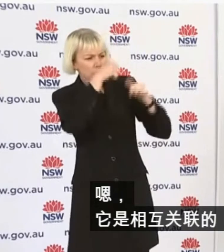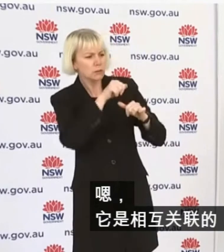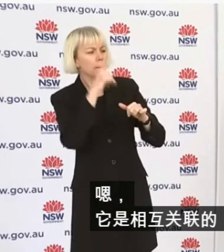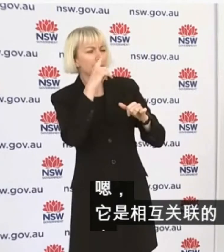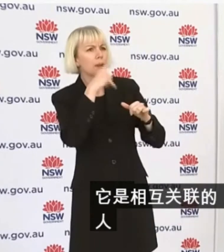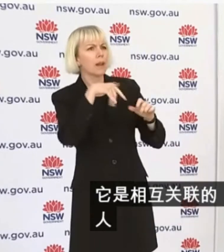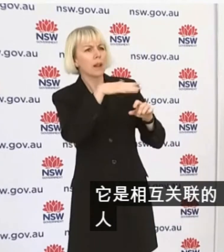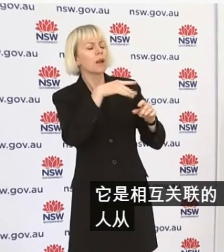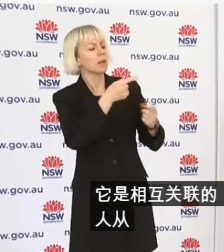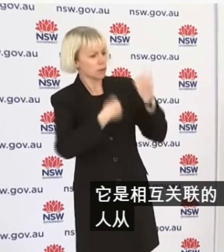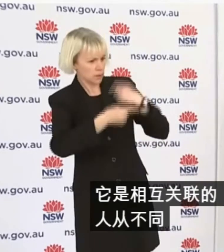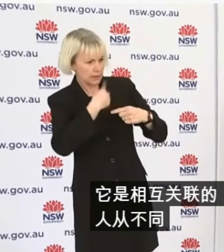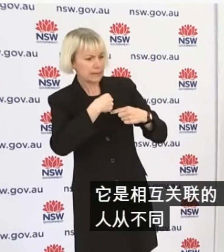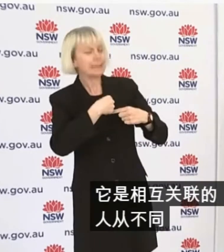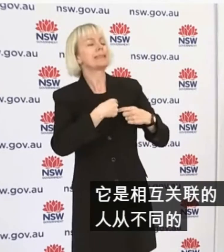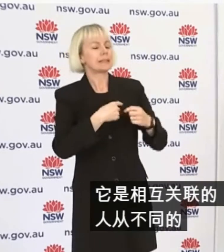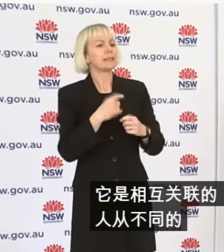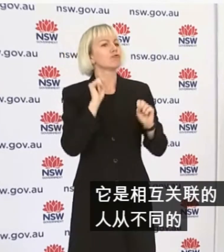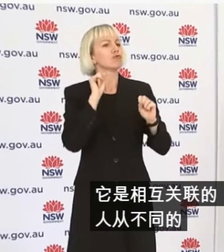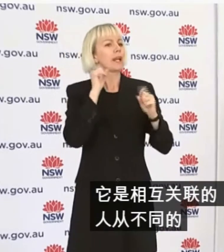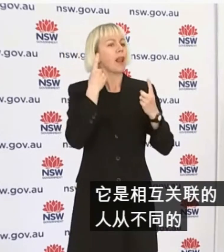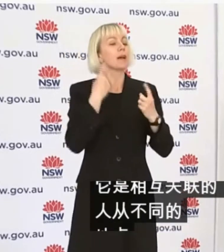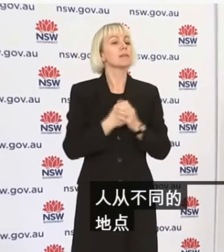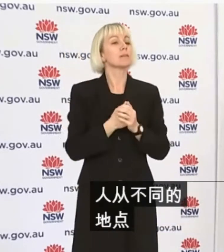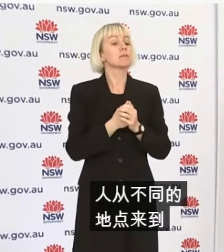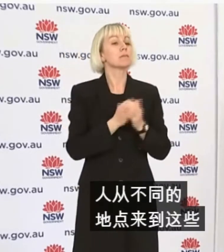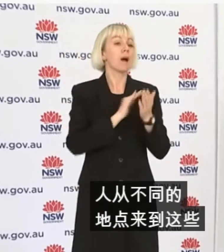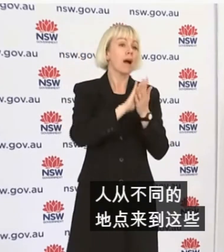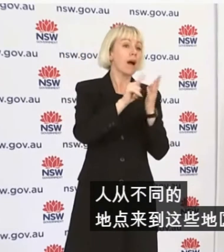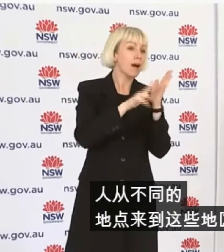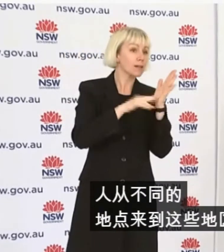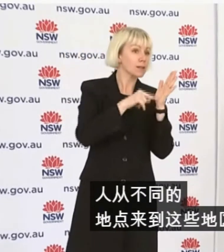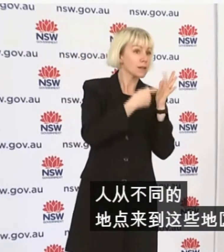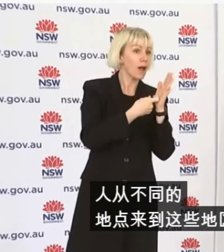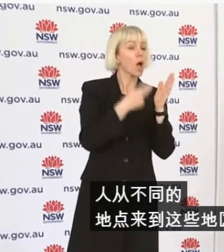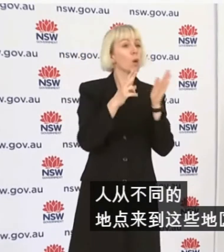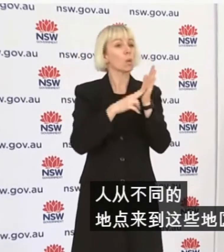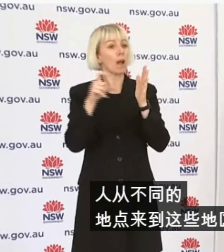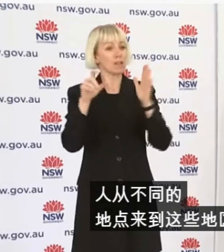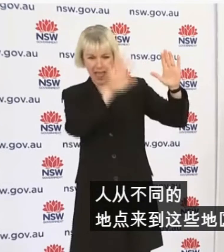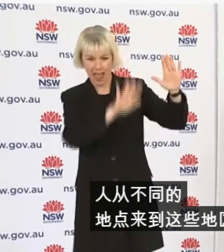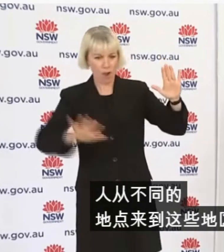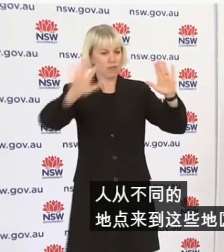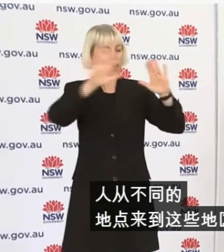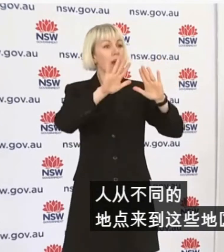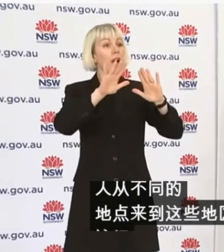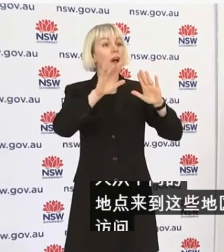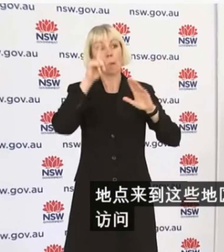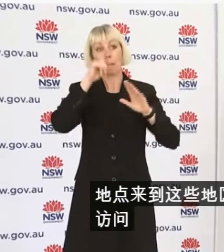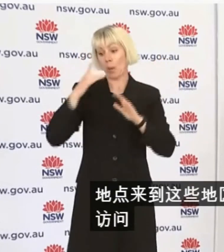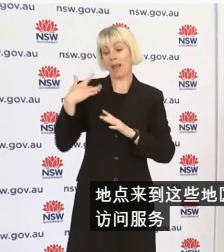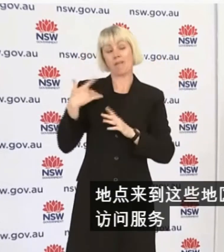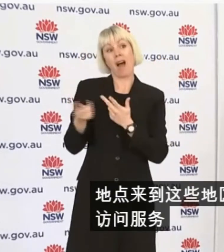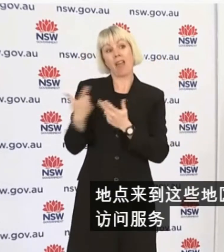we know that a lot of people come in from various sites to work or shop or